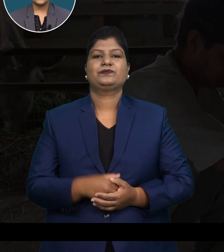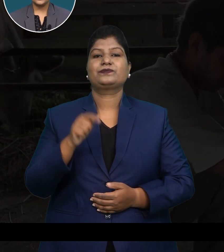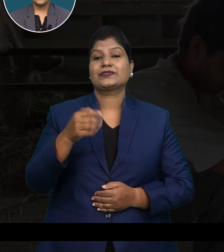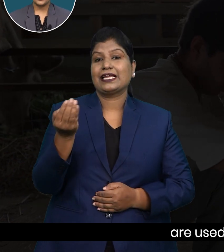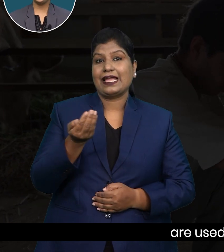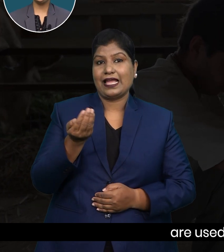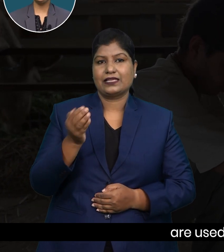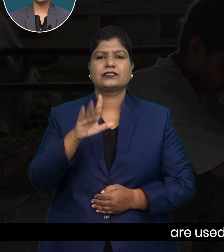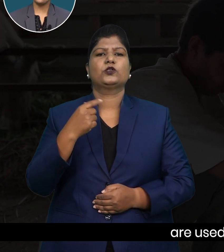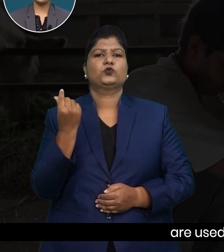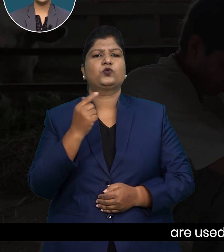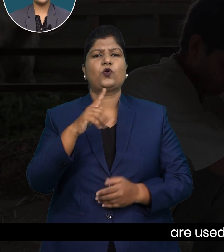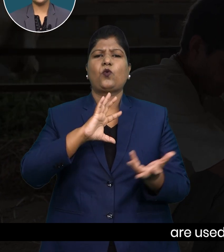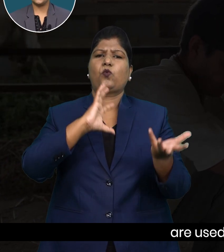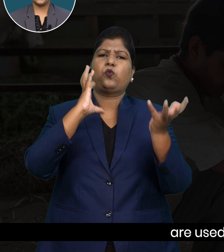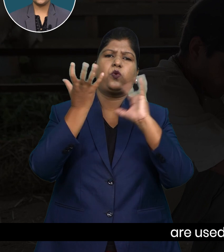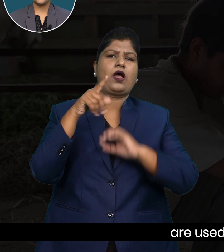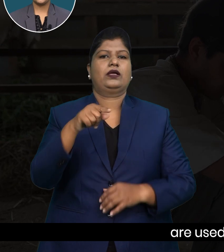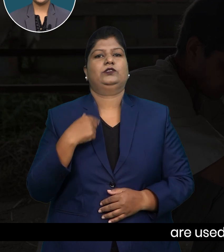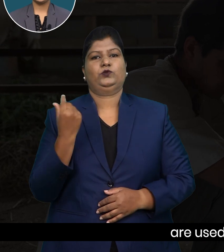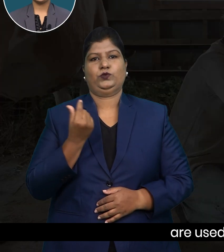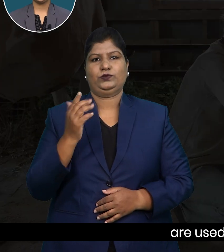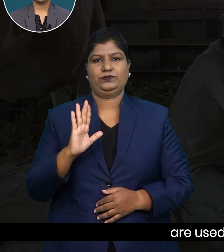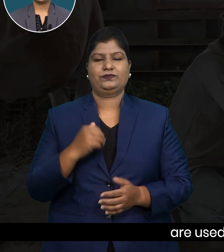and curd are used all over the world.